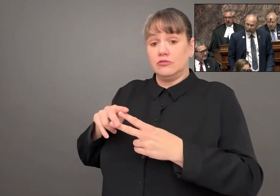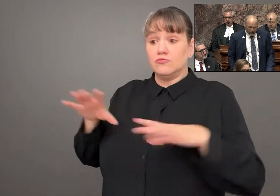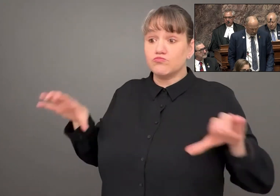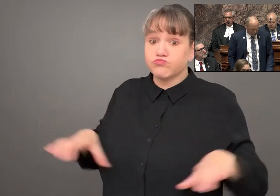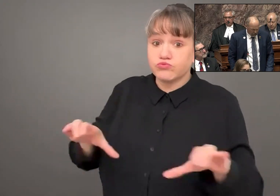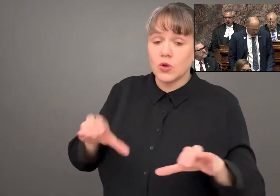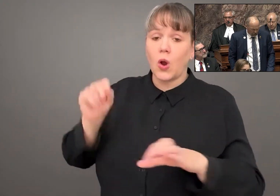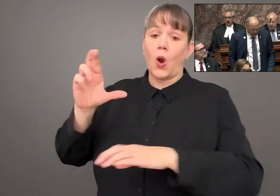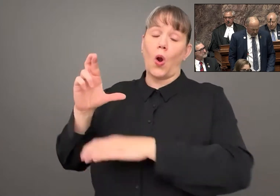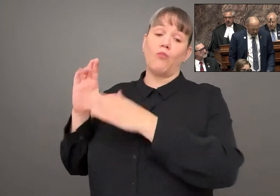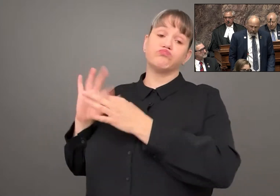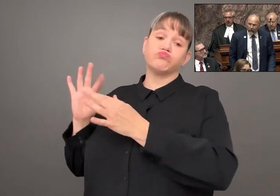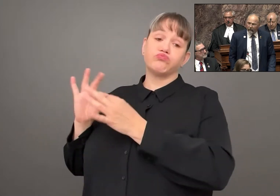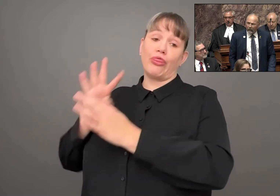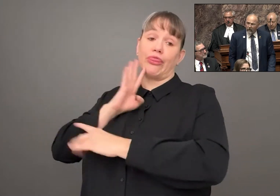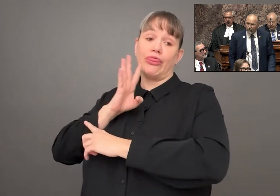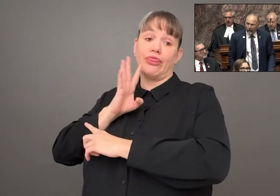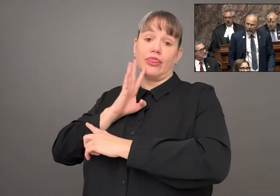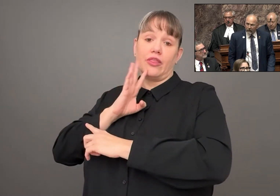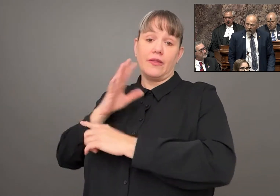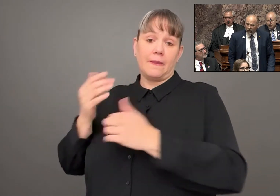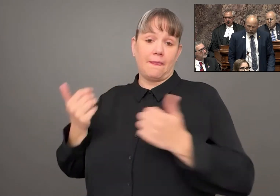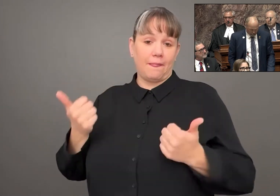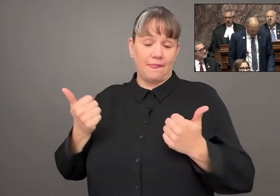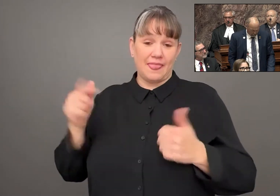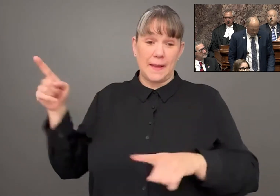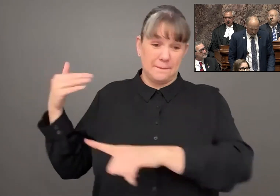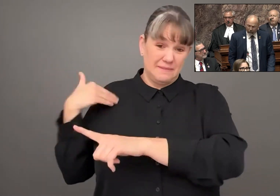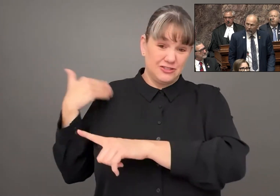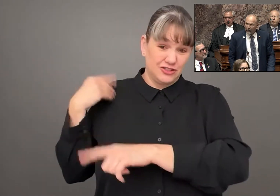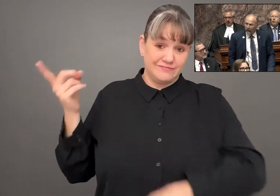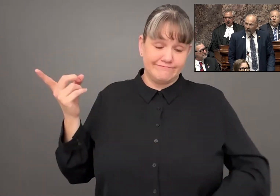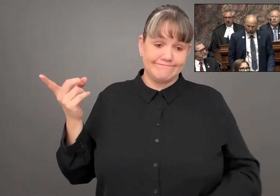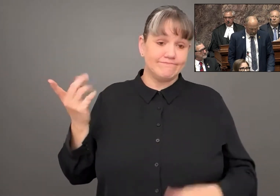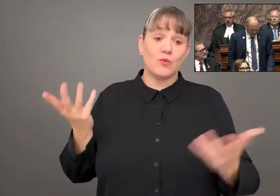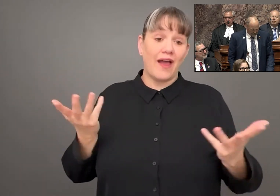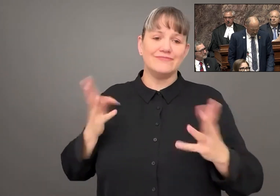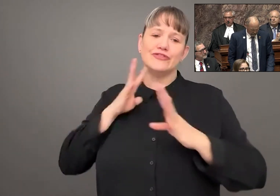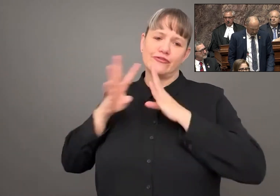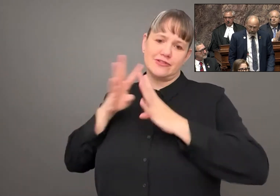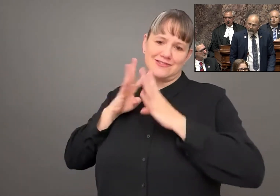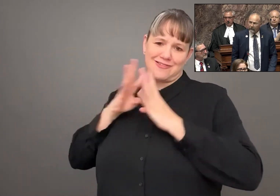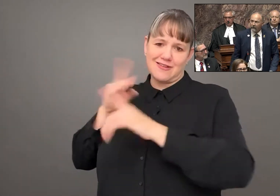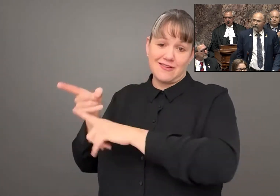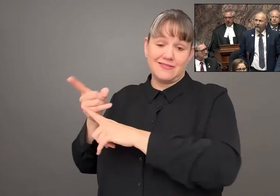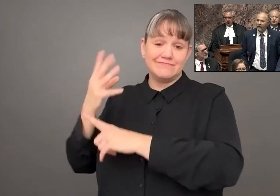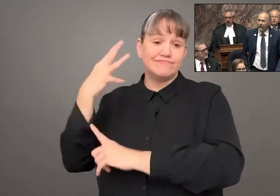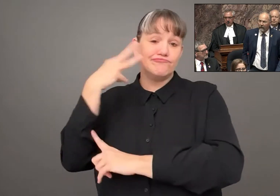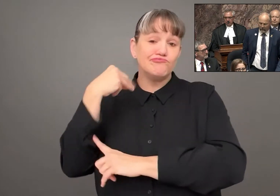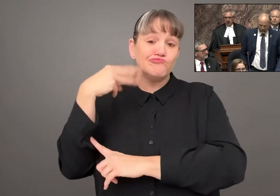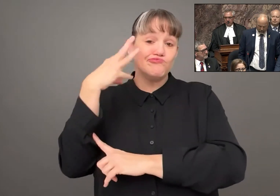involved in the industry, I'm speaking from experience, not just from a book, okay?